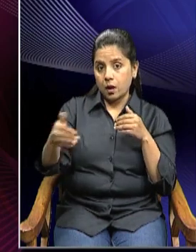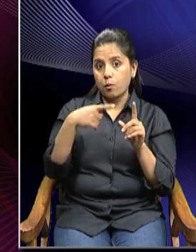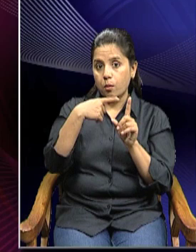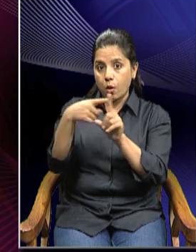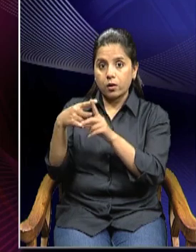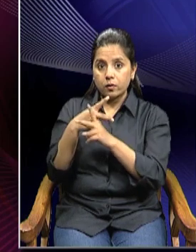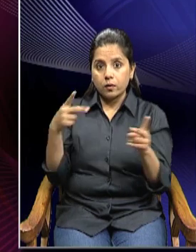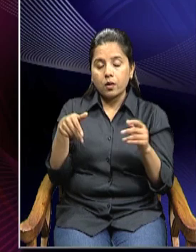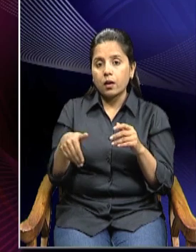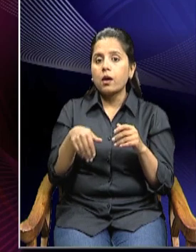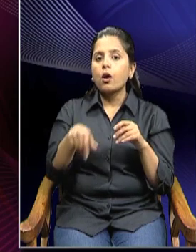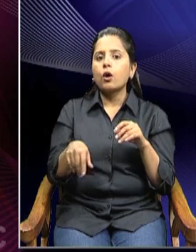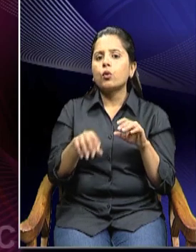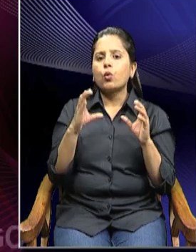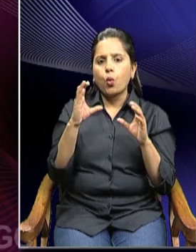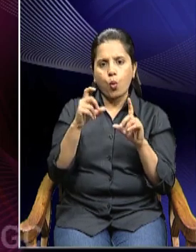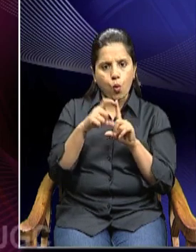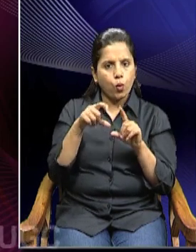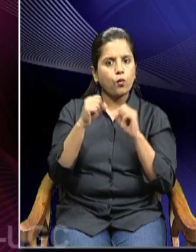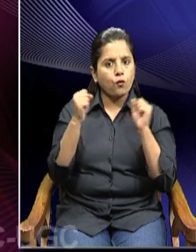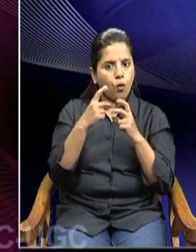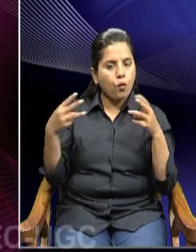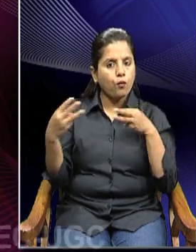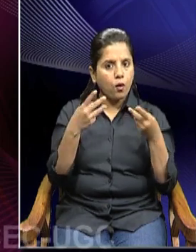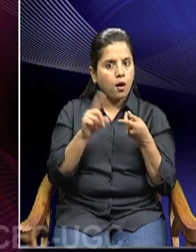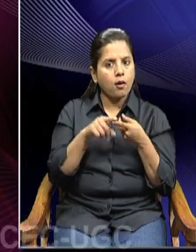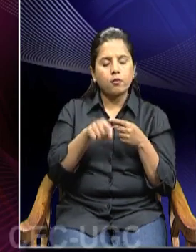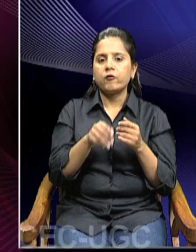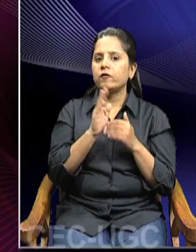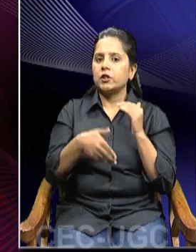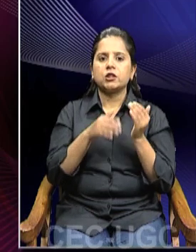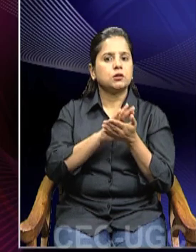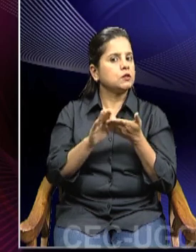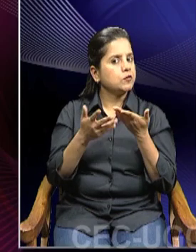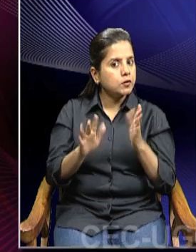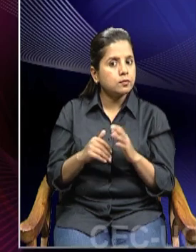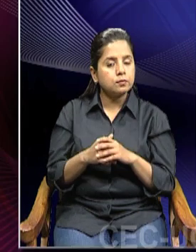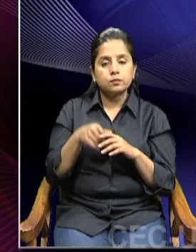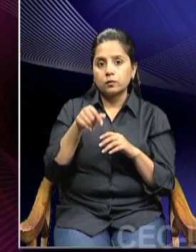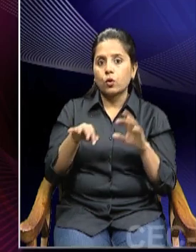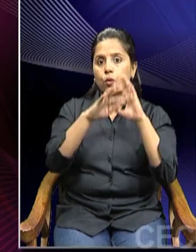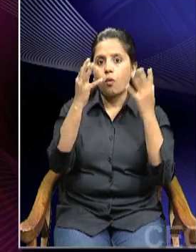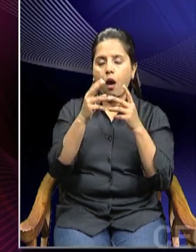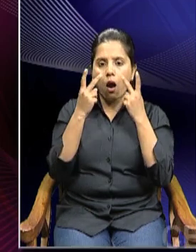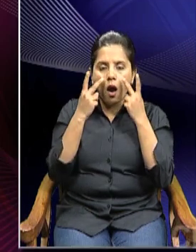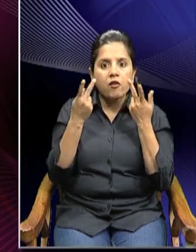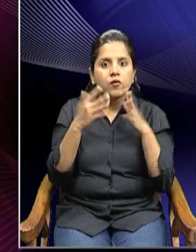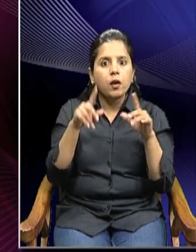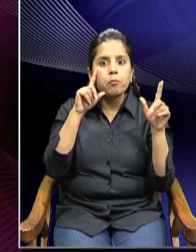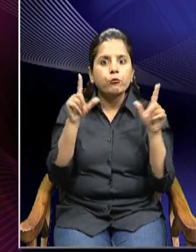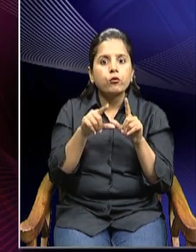optimism after the Cold War also came to an end when the world witnessed